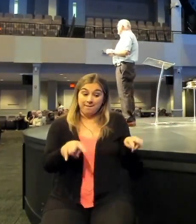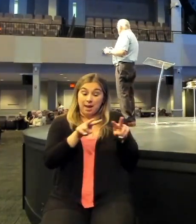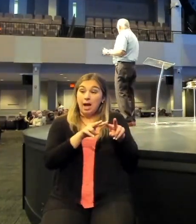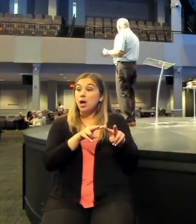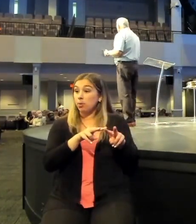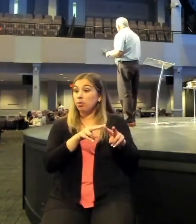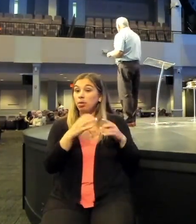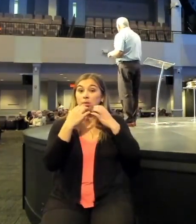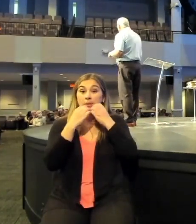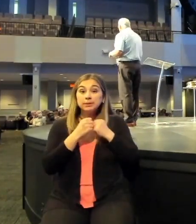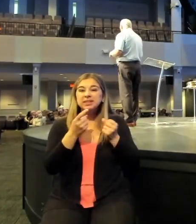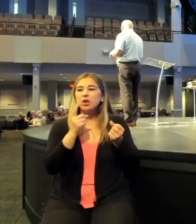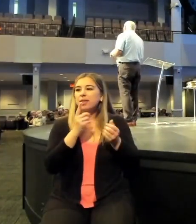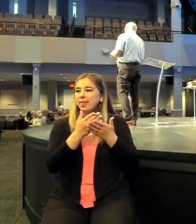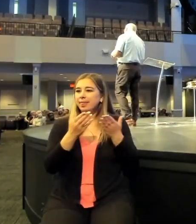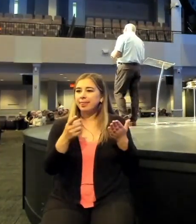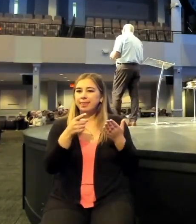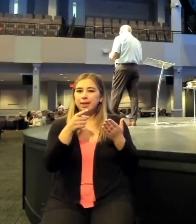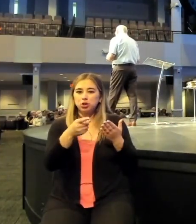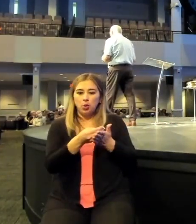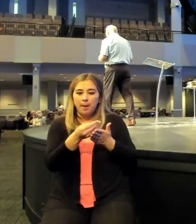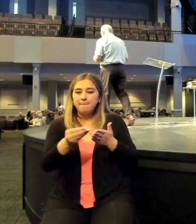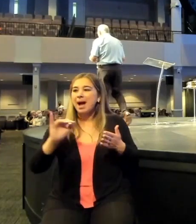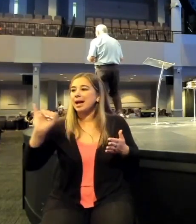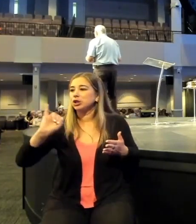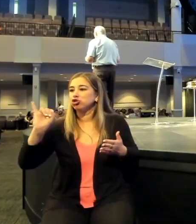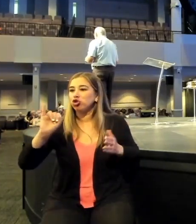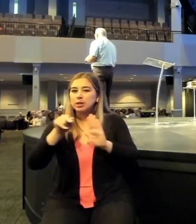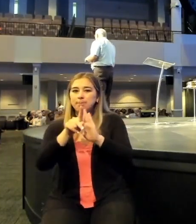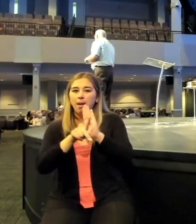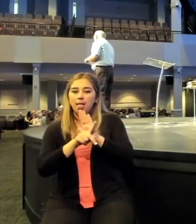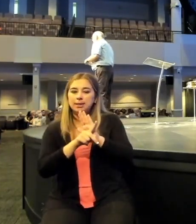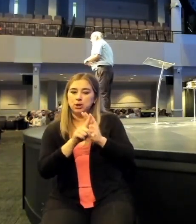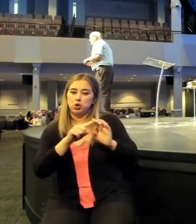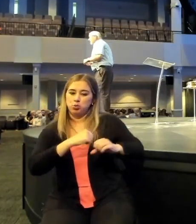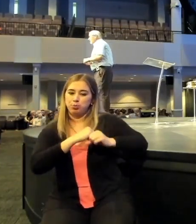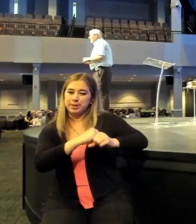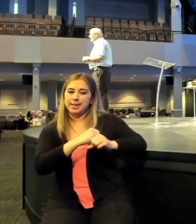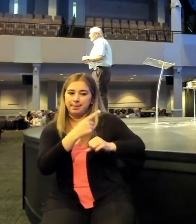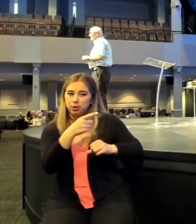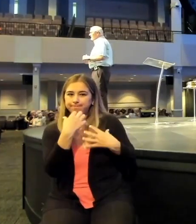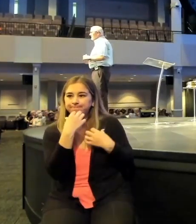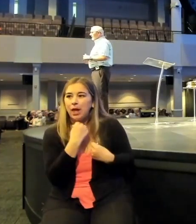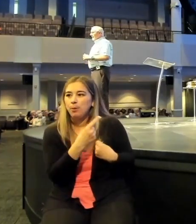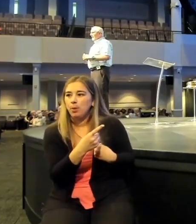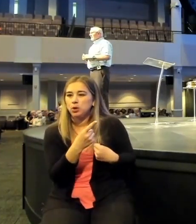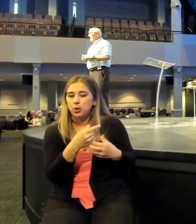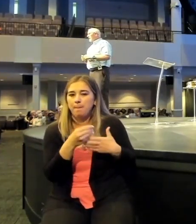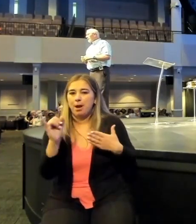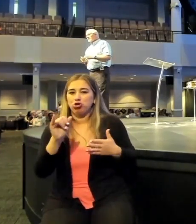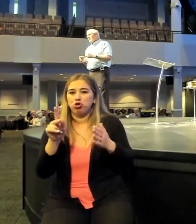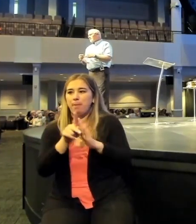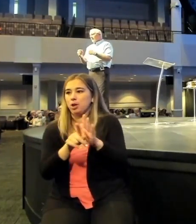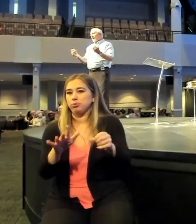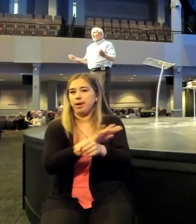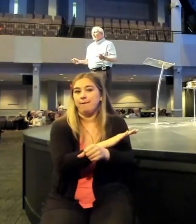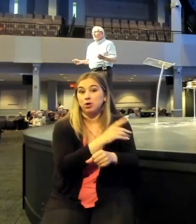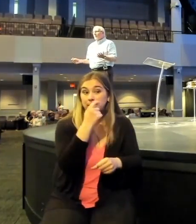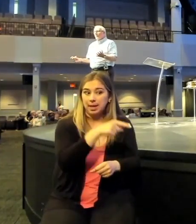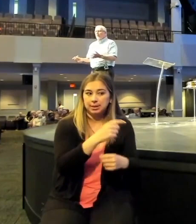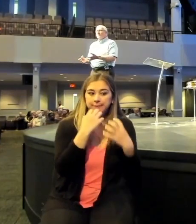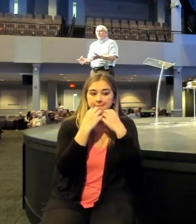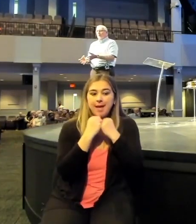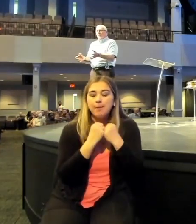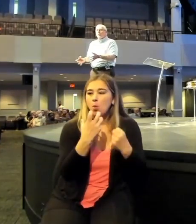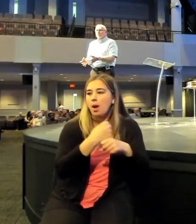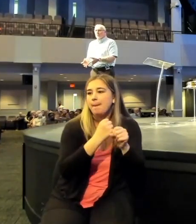your valuables are oftentimes the things that you buy insurance policies for. Okay. And so because these are valuable,